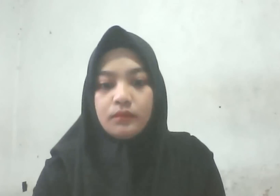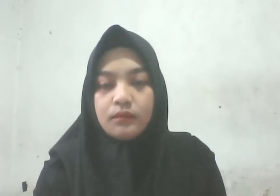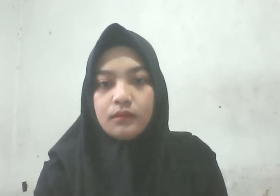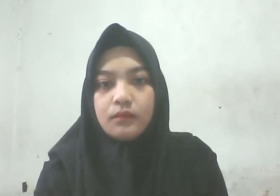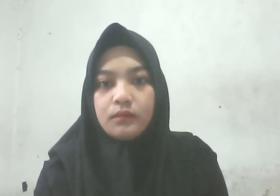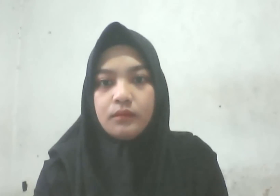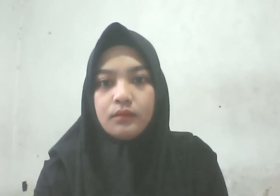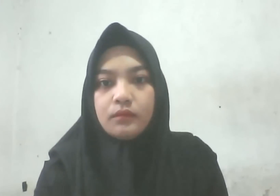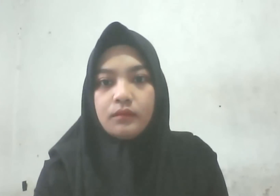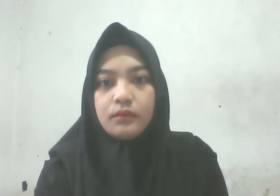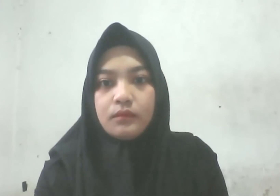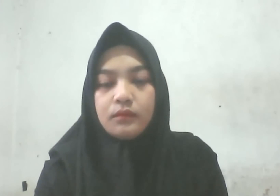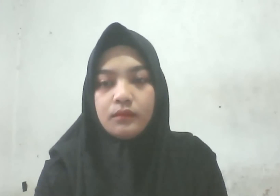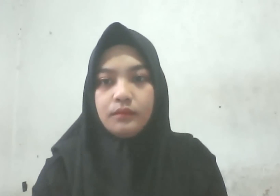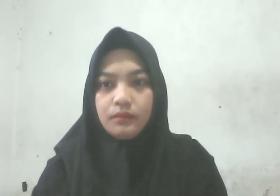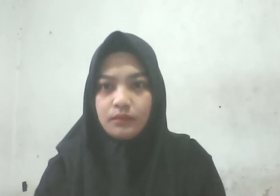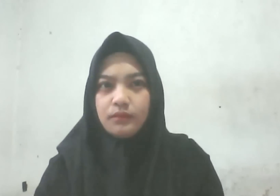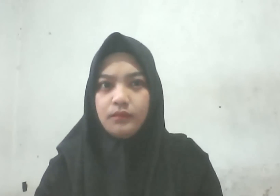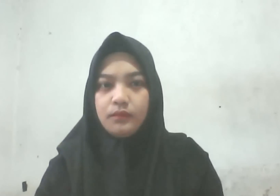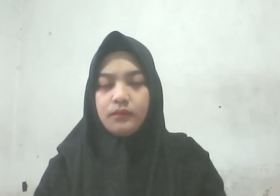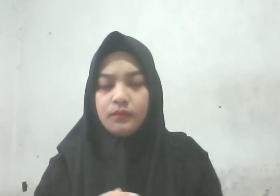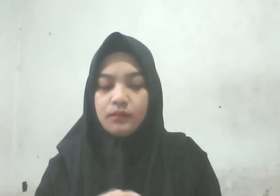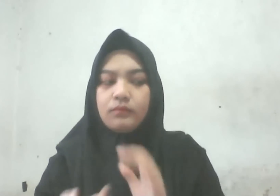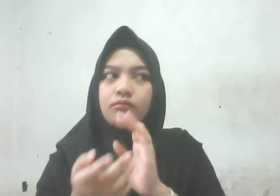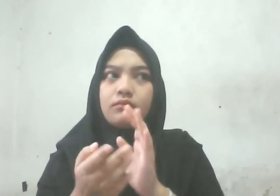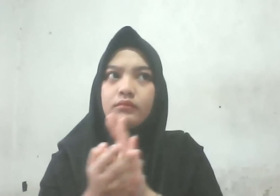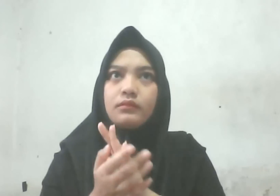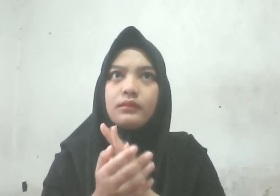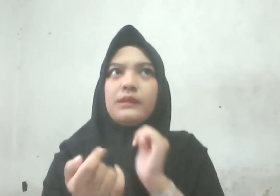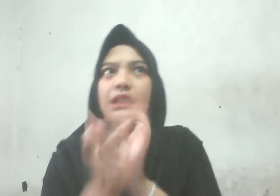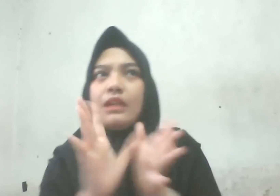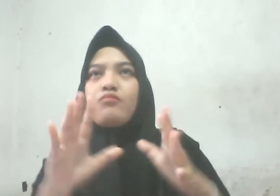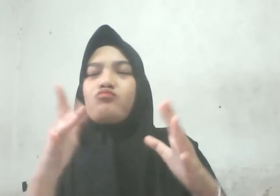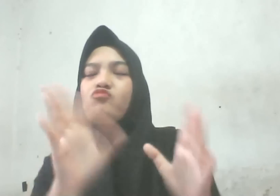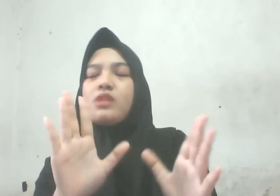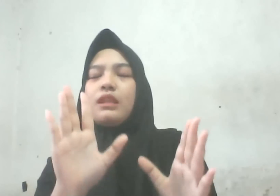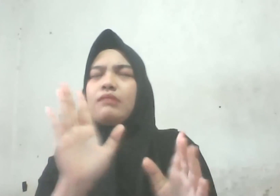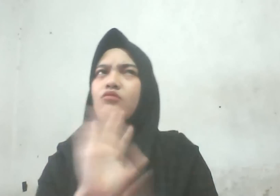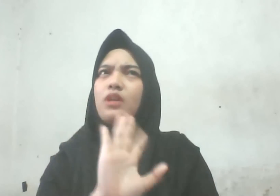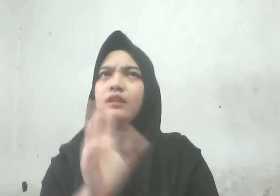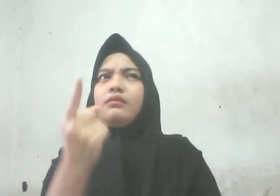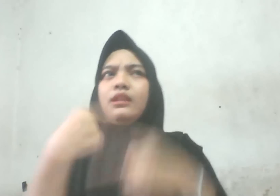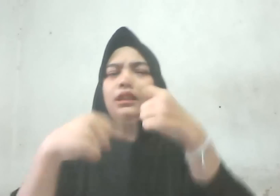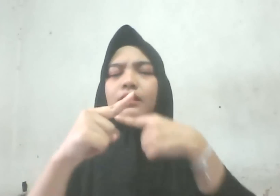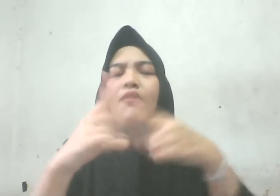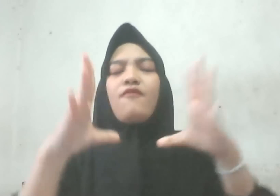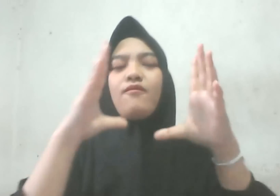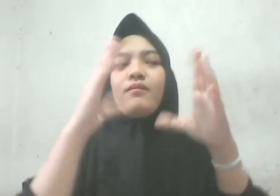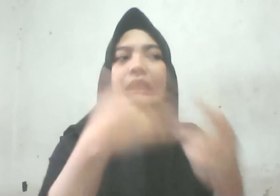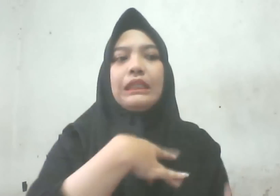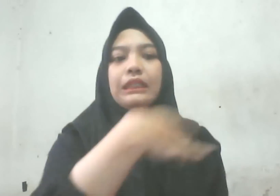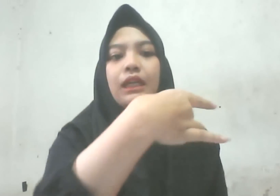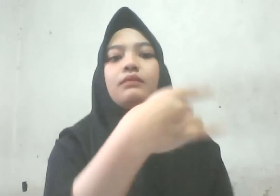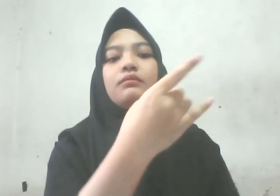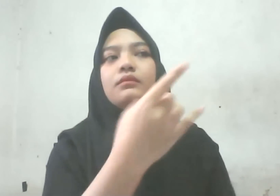But, as I said earlier, disability studies is not just interested in disability as a problem.